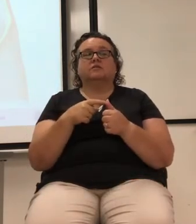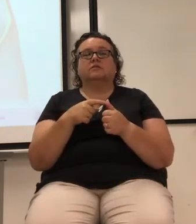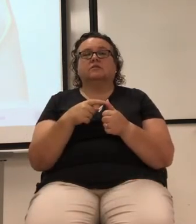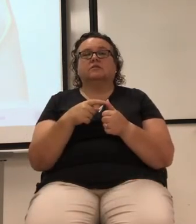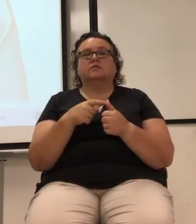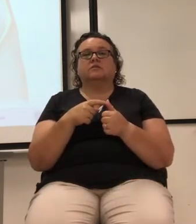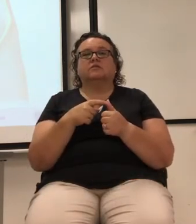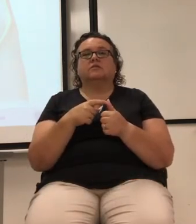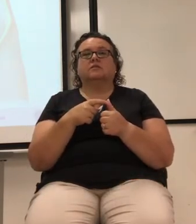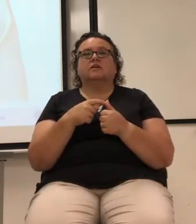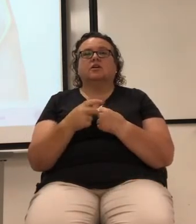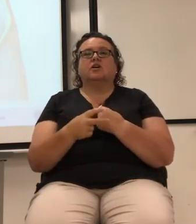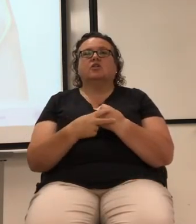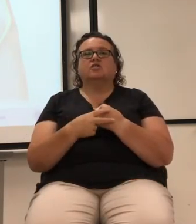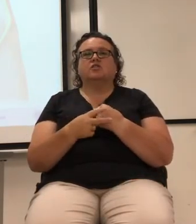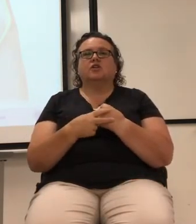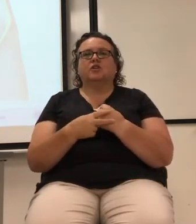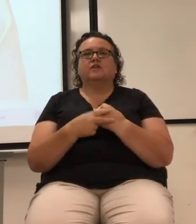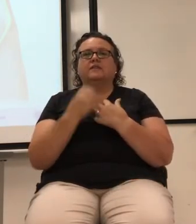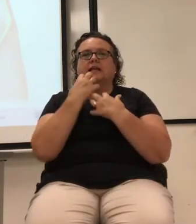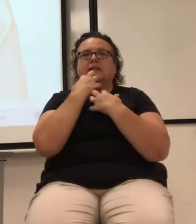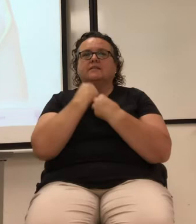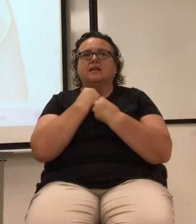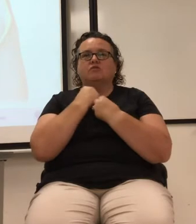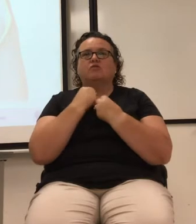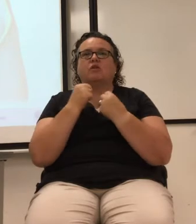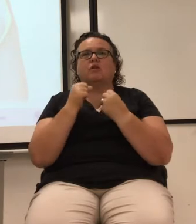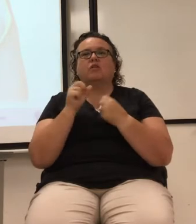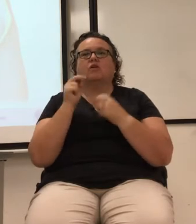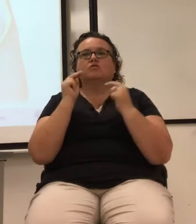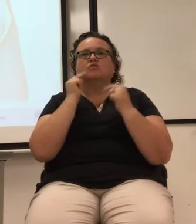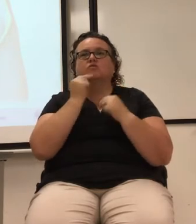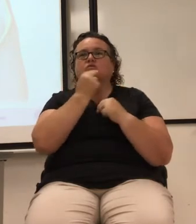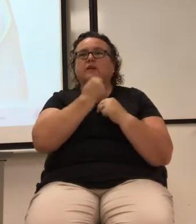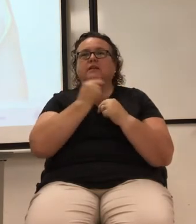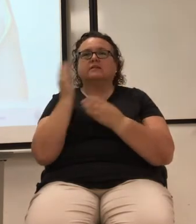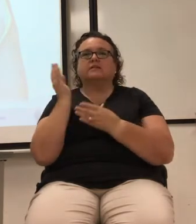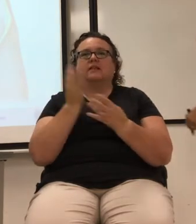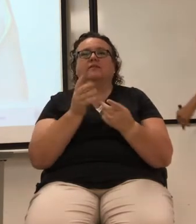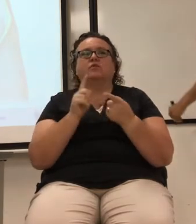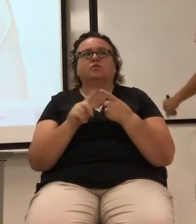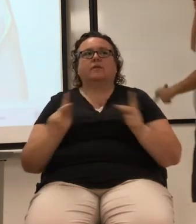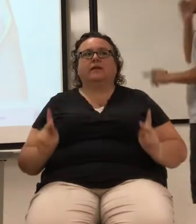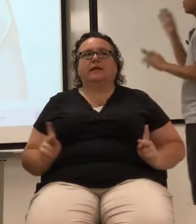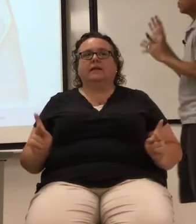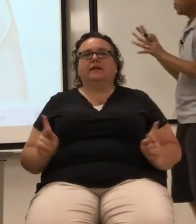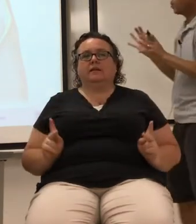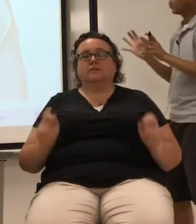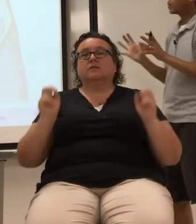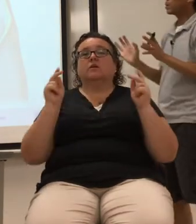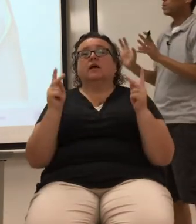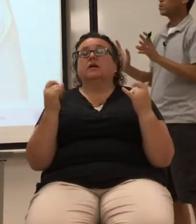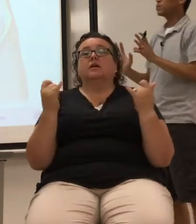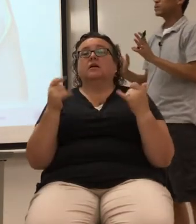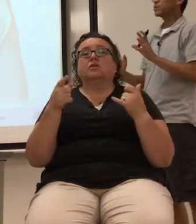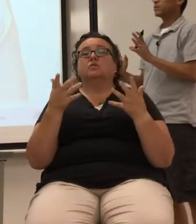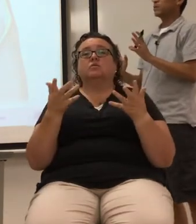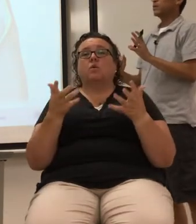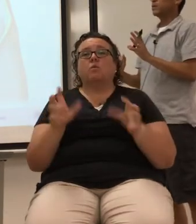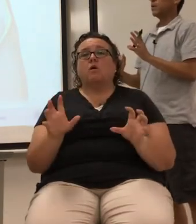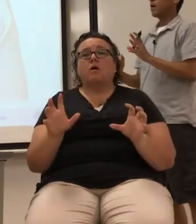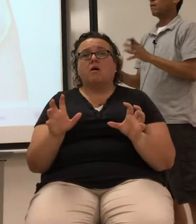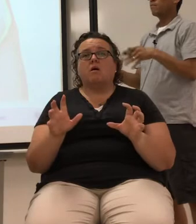conserves essential nutrients delivered to the kidney. Okay, so here's the thing. You